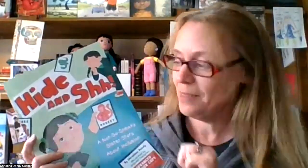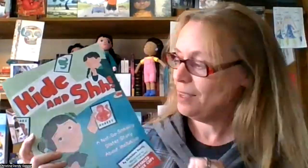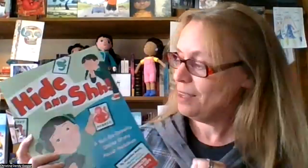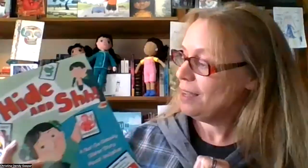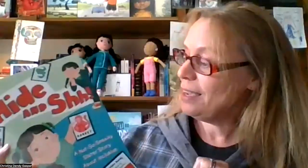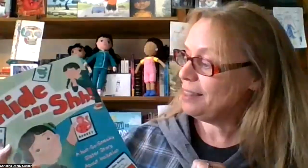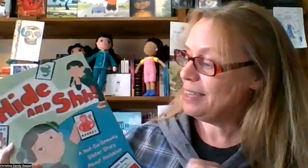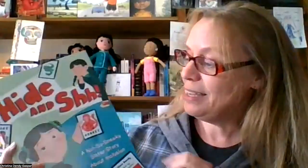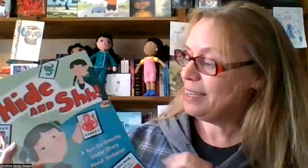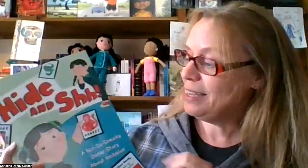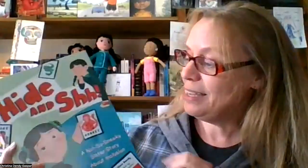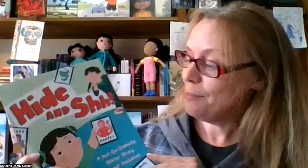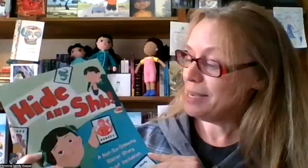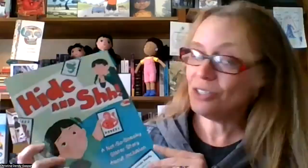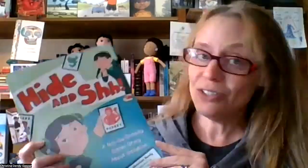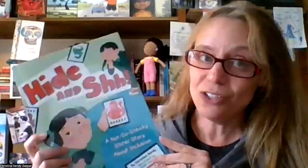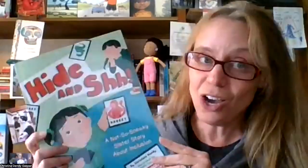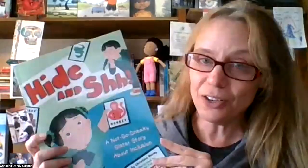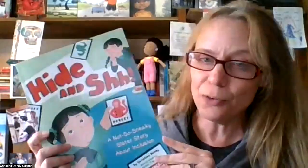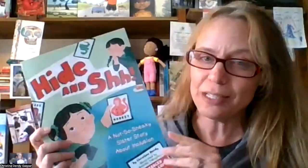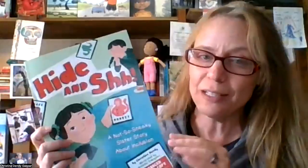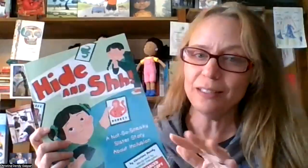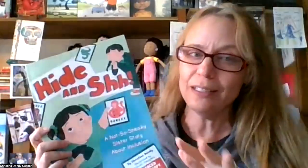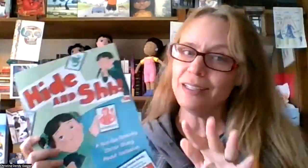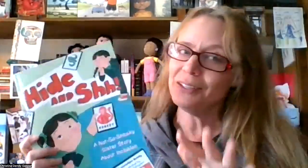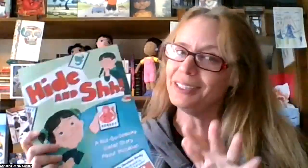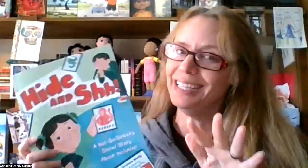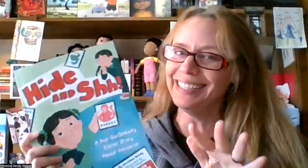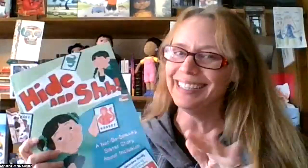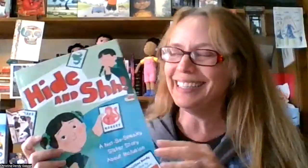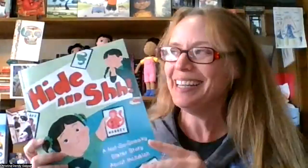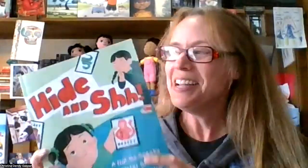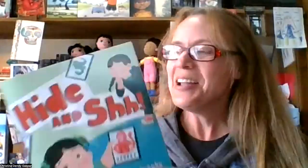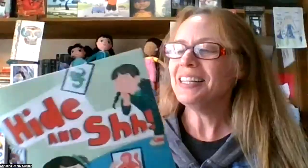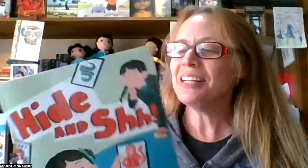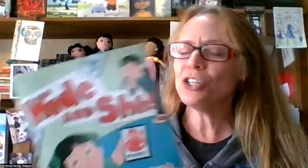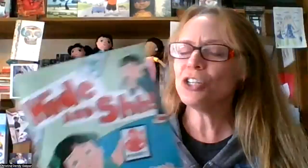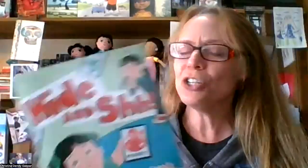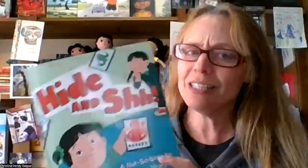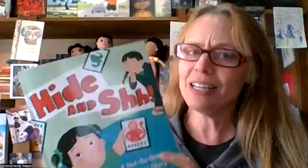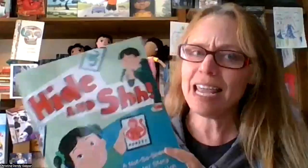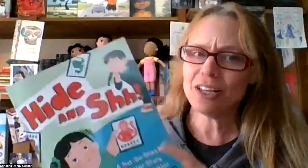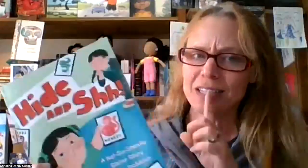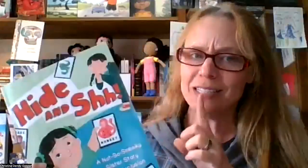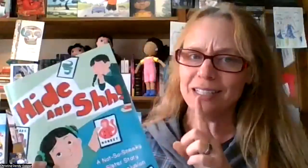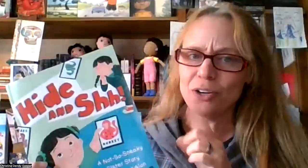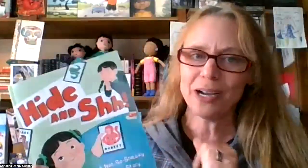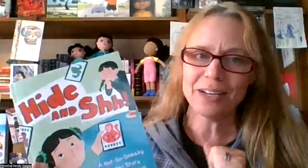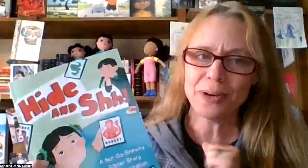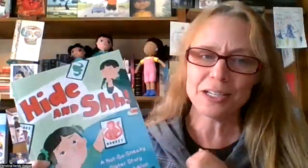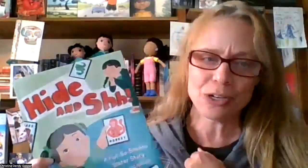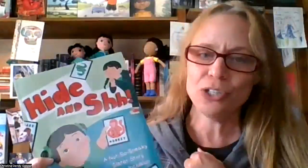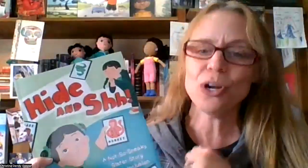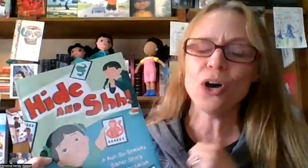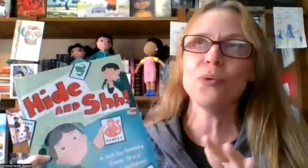walk. And then my daughter was a little, she didn't take to the still and